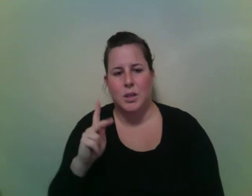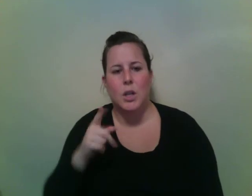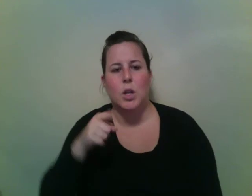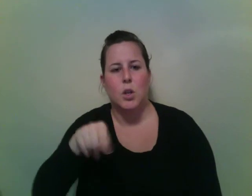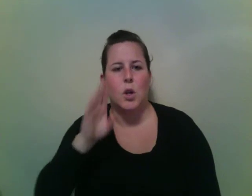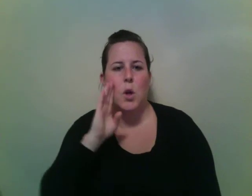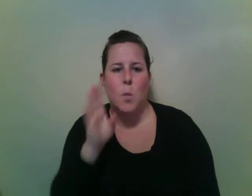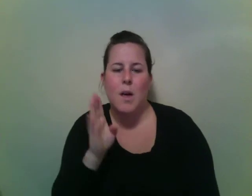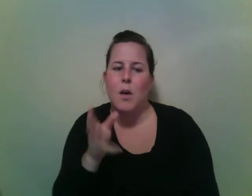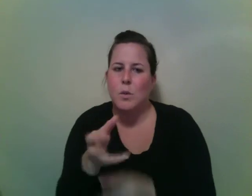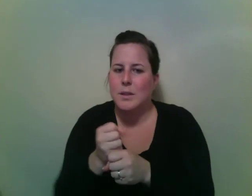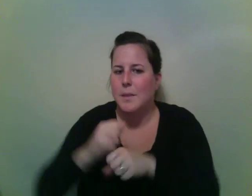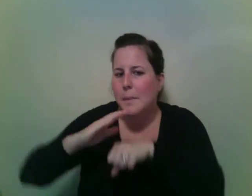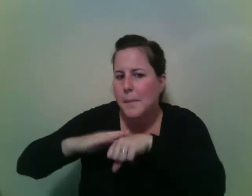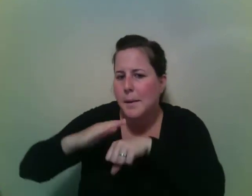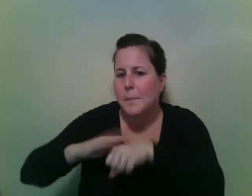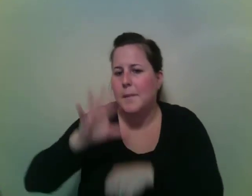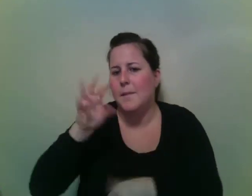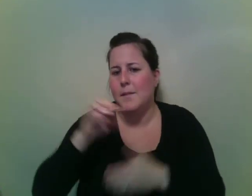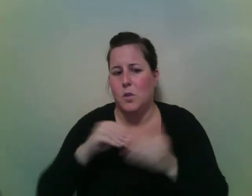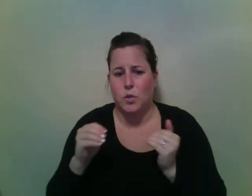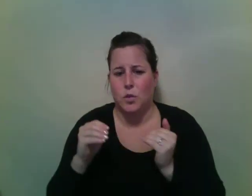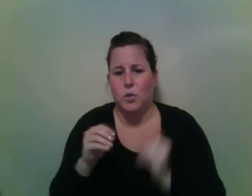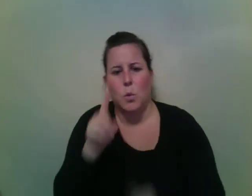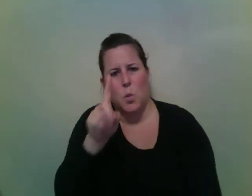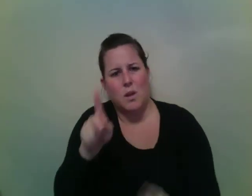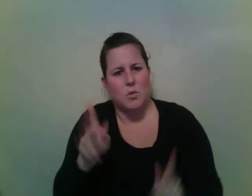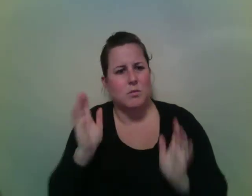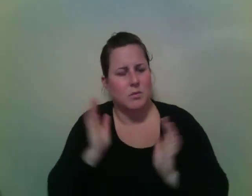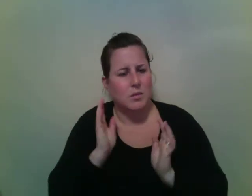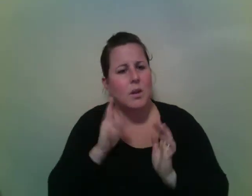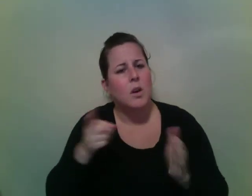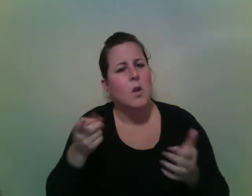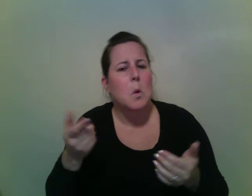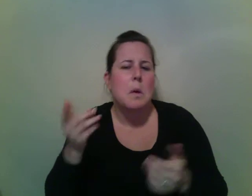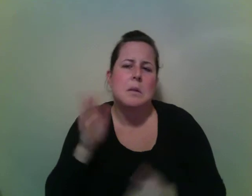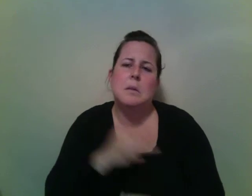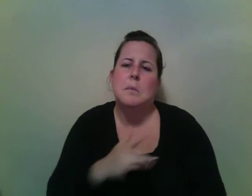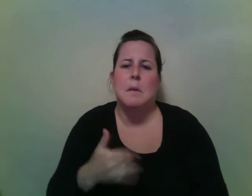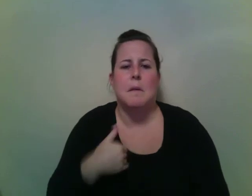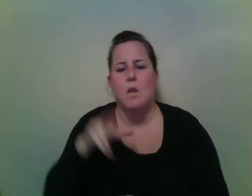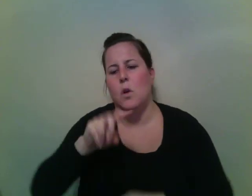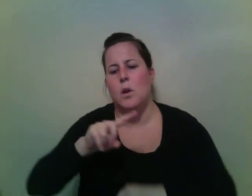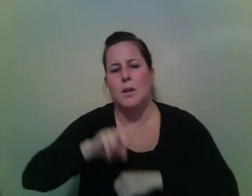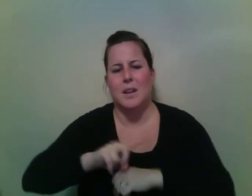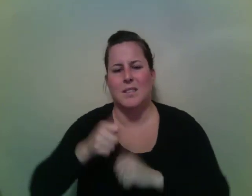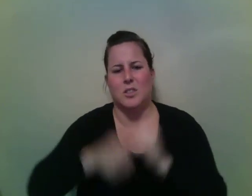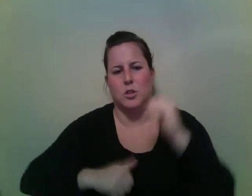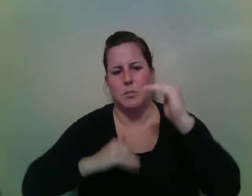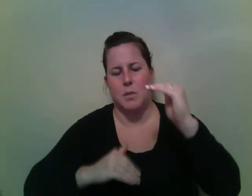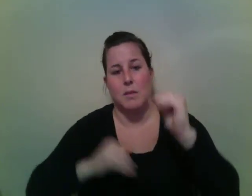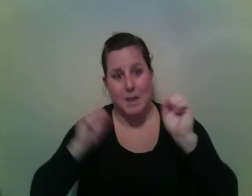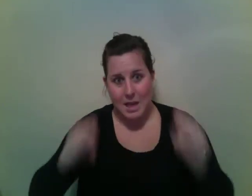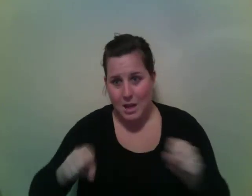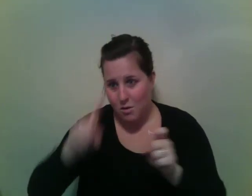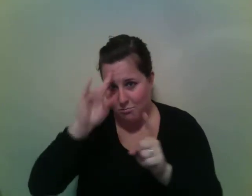a minimum of $50. That's one person. You have, on average, 30 days out of the month. Can you get one person a month